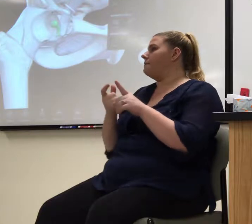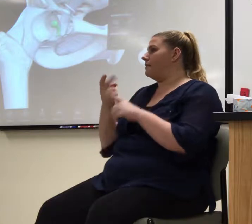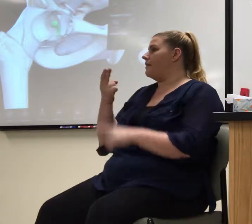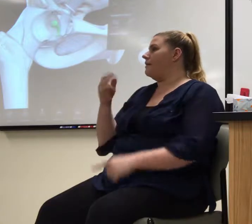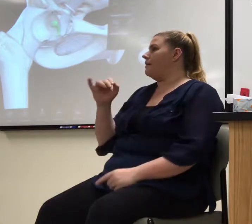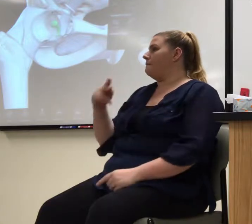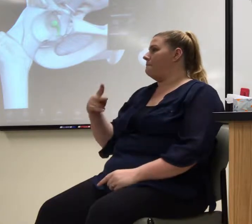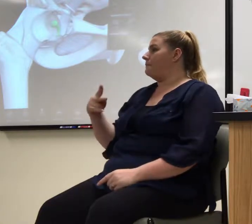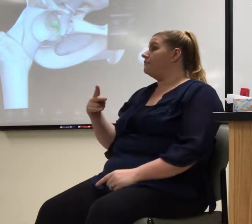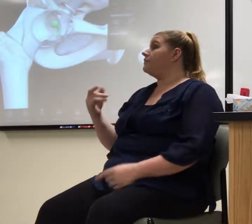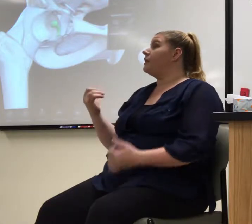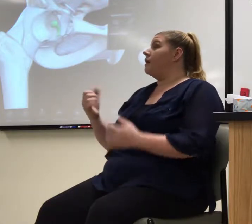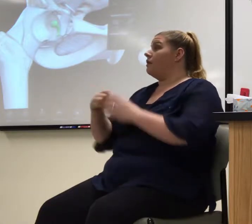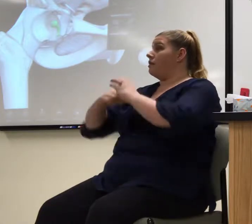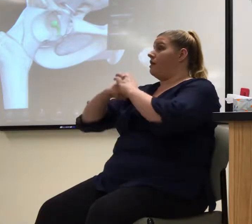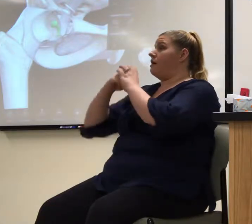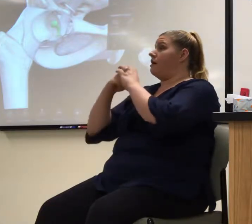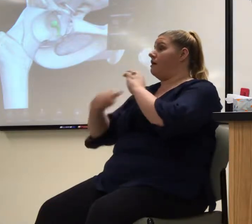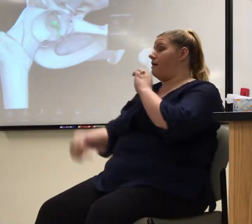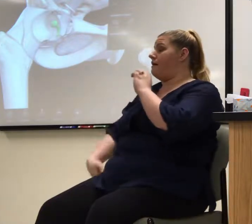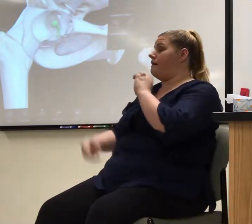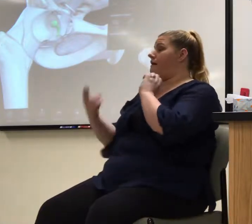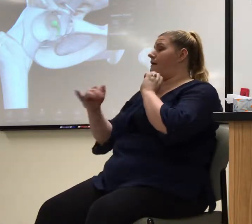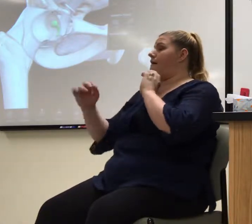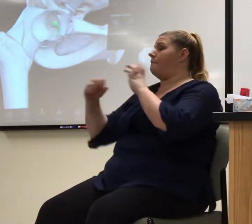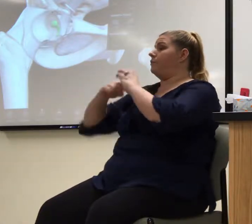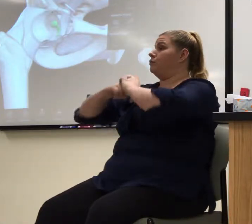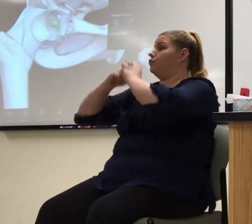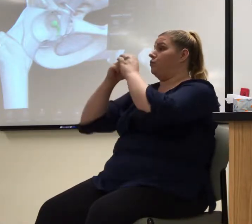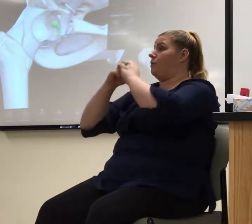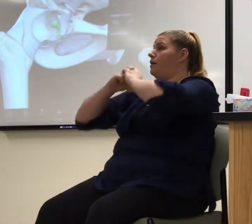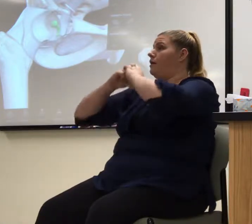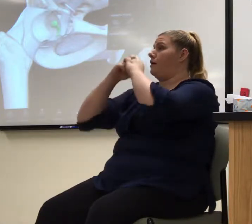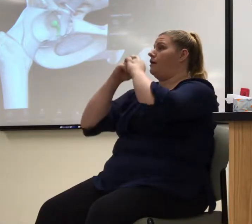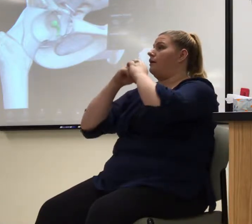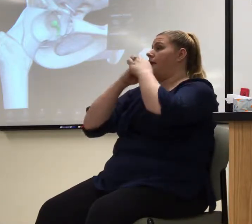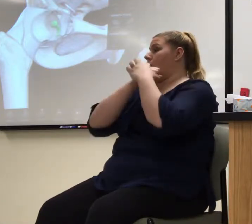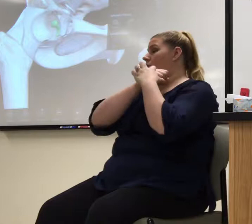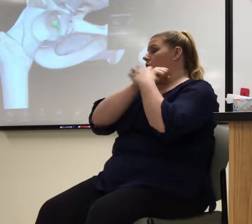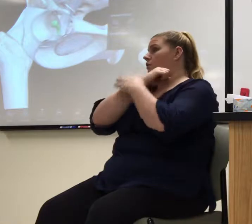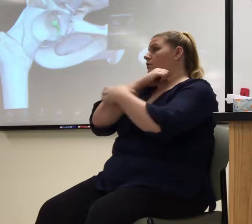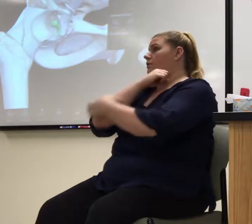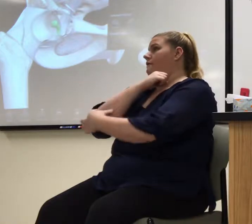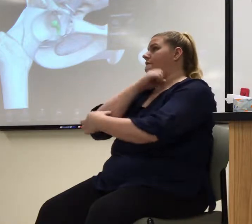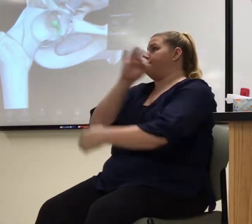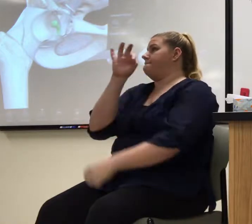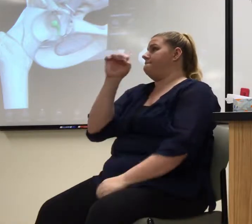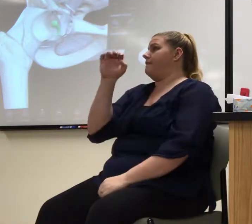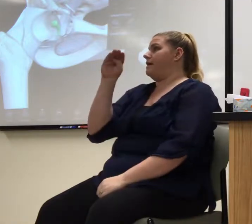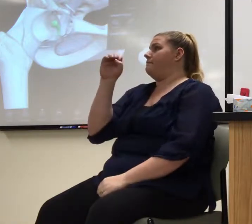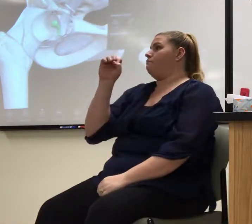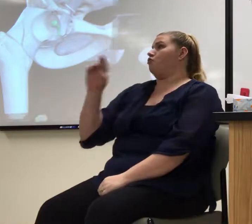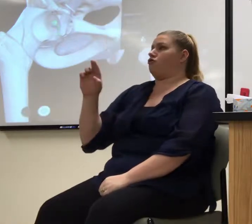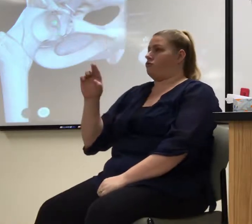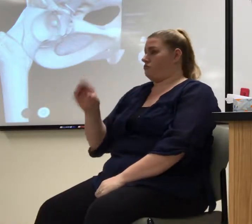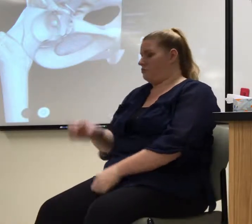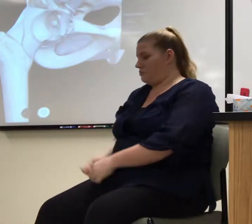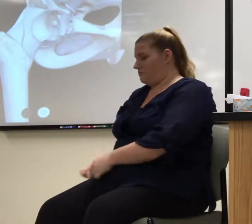to the femur bone. And I'm going to turn off that tool.